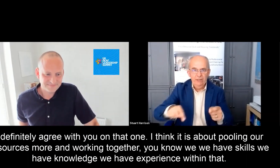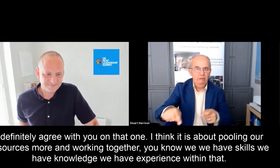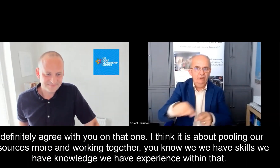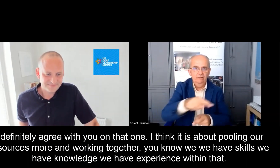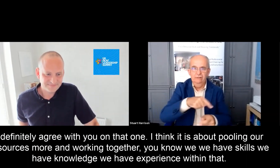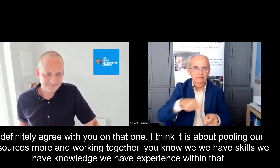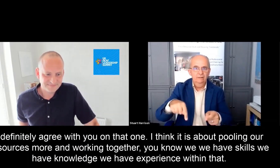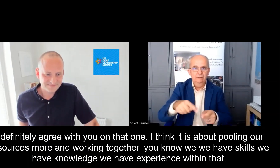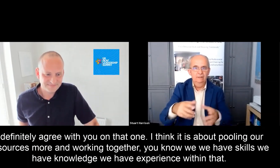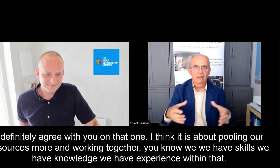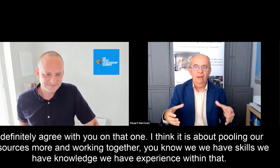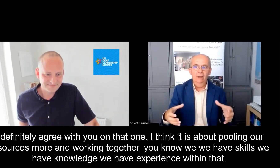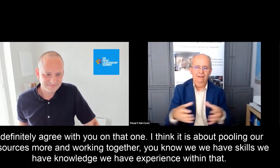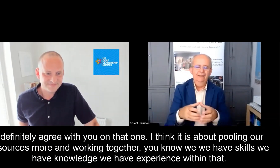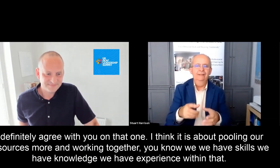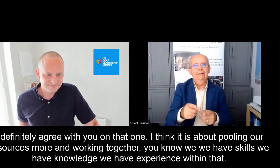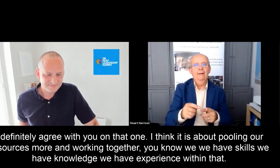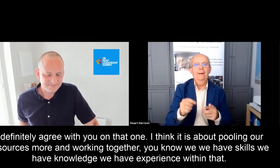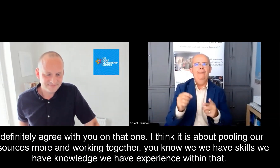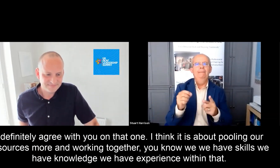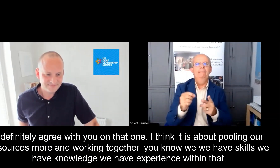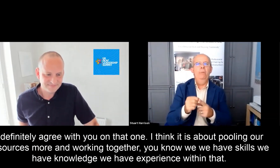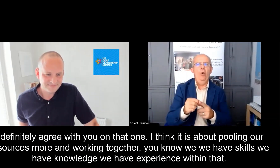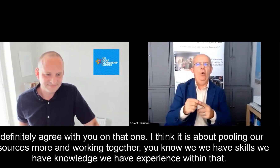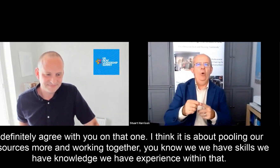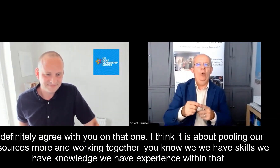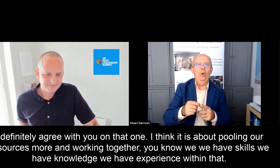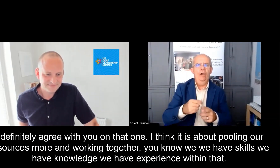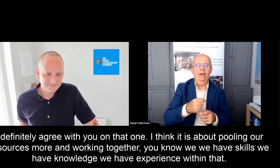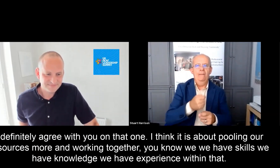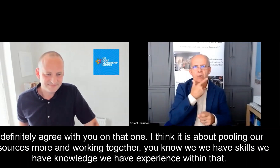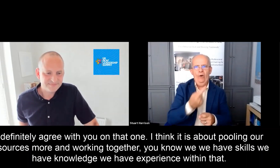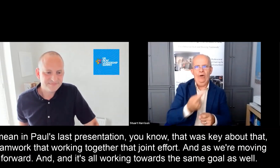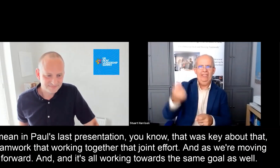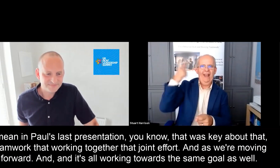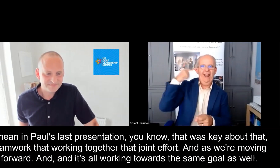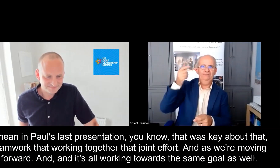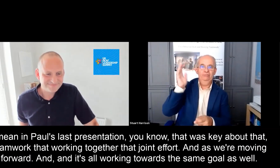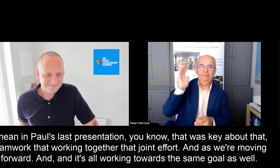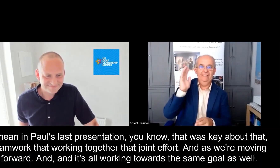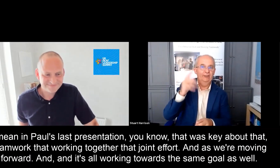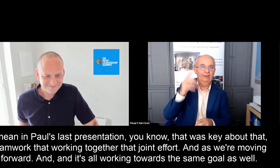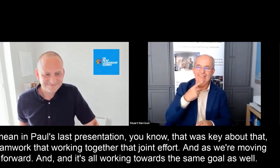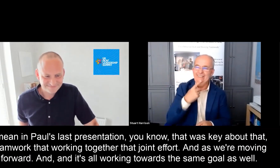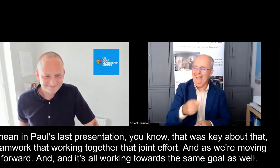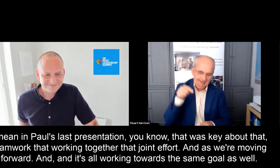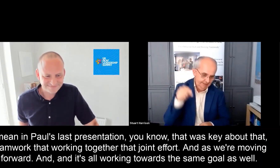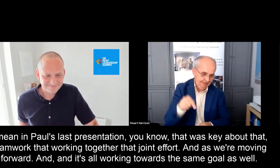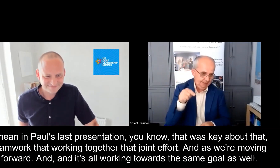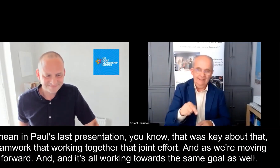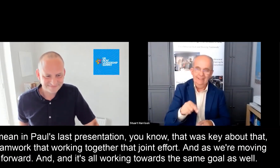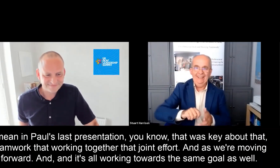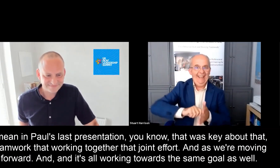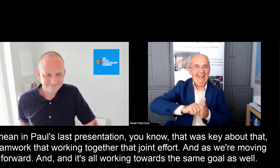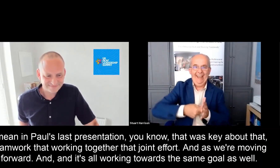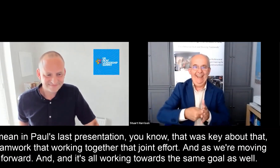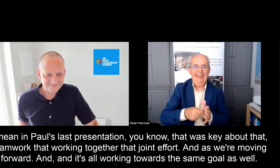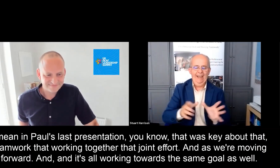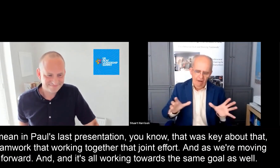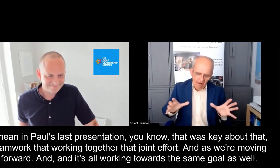have skills, we have knowledge, we have experience within that. I mean, in Paul's last presentation,